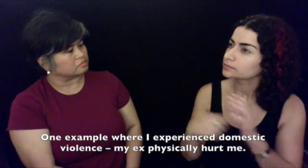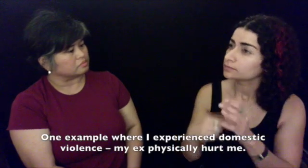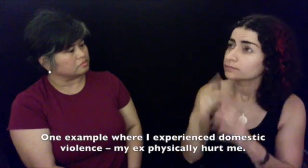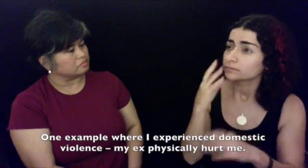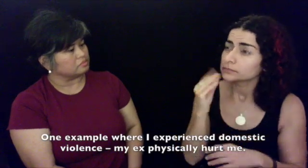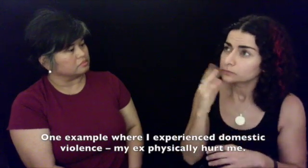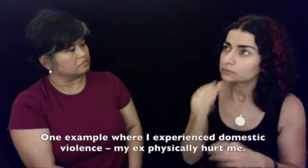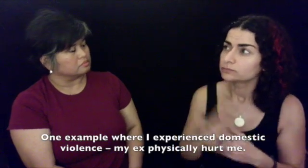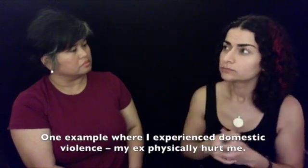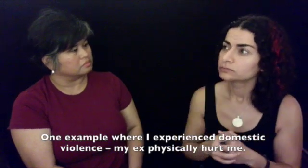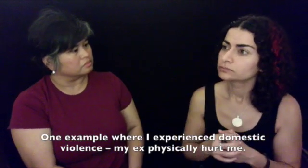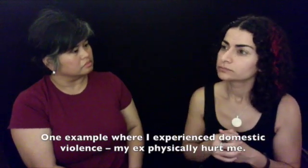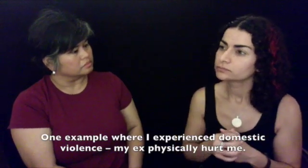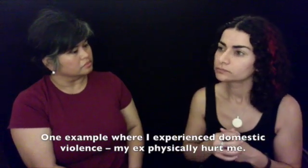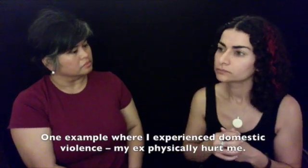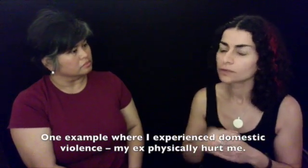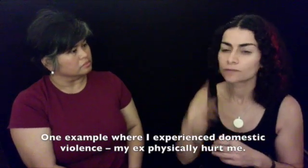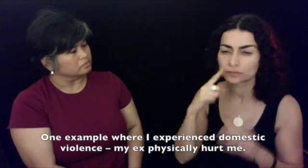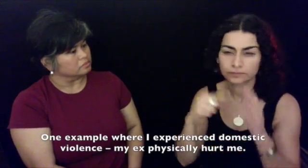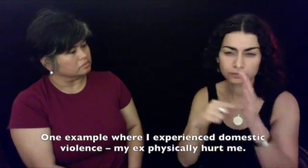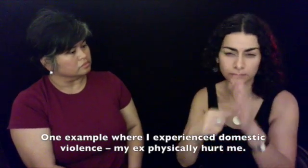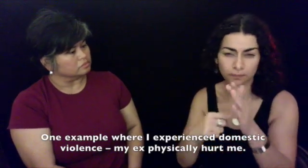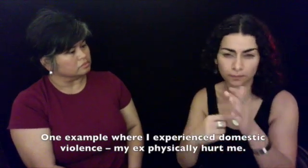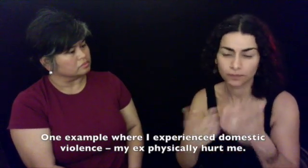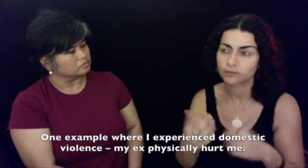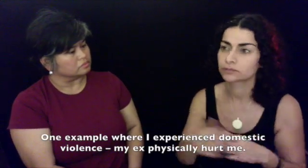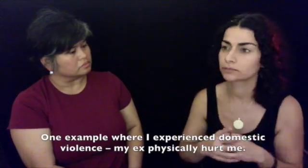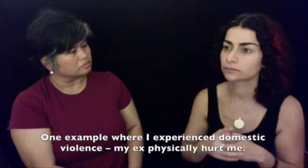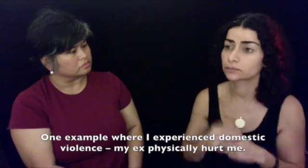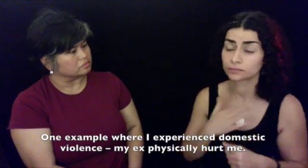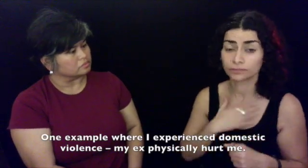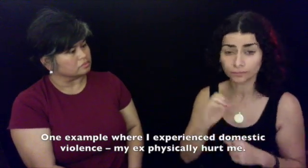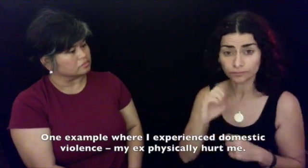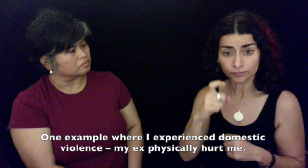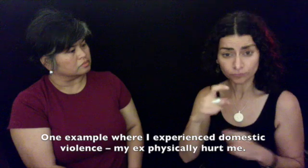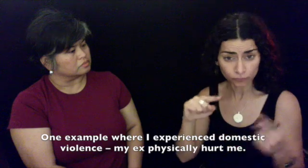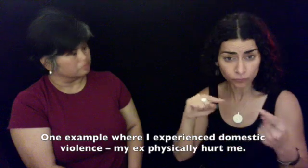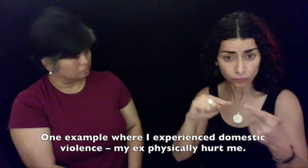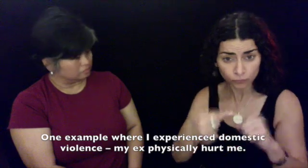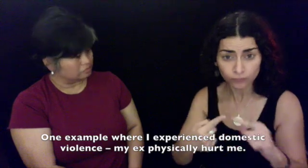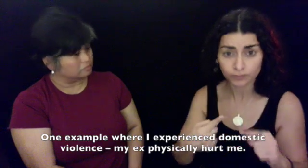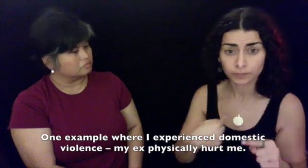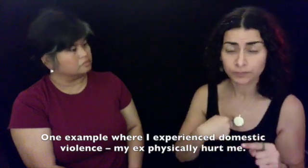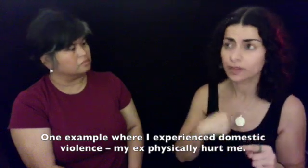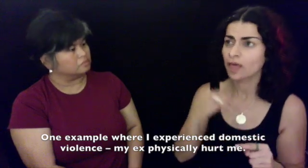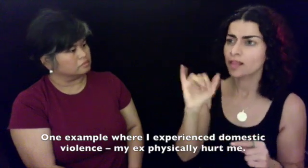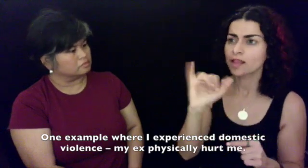One example where I experienced domestic violence, my ex physically hurt me.